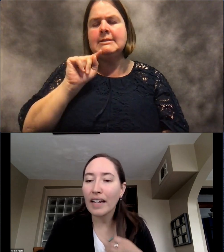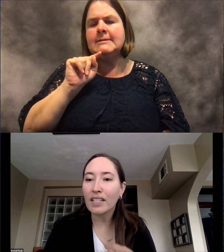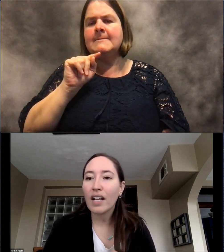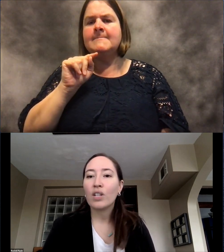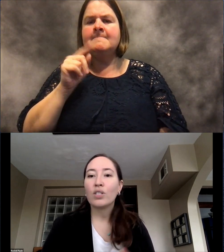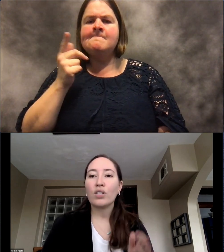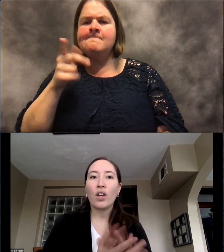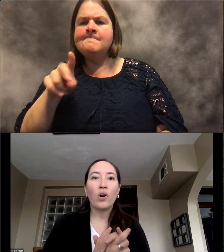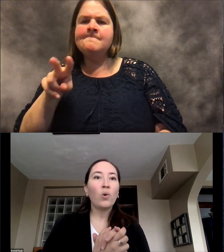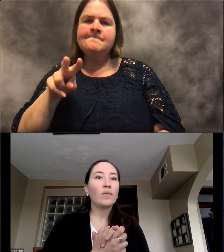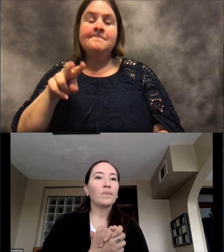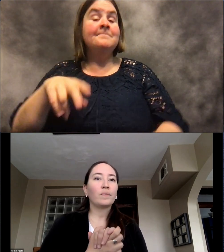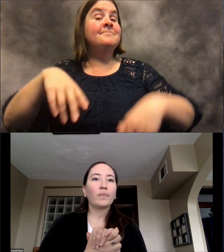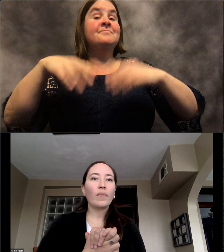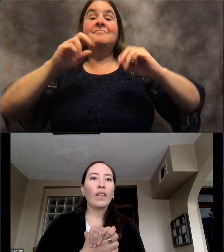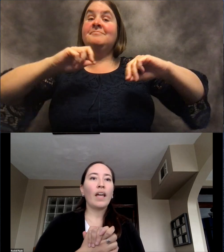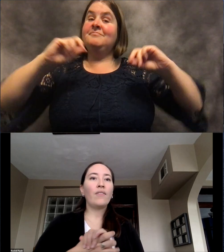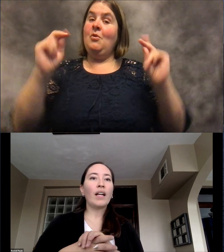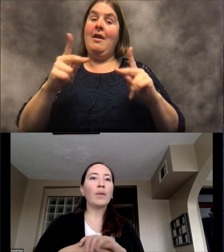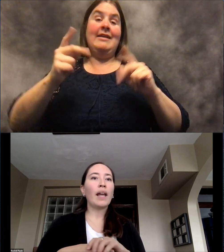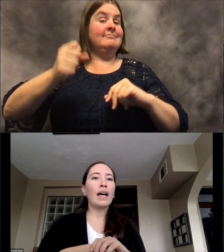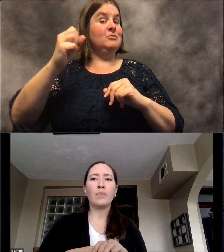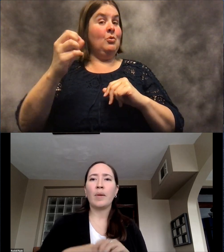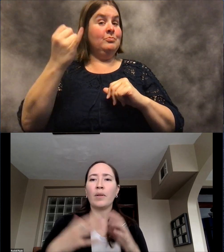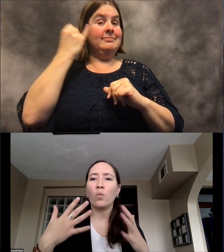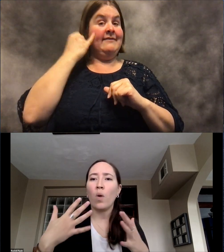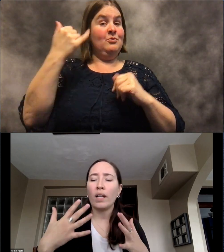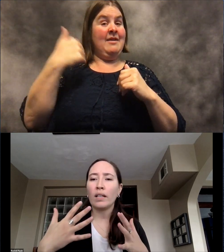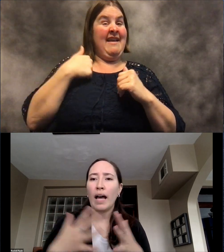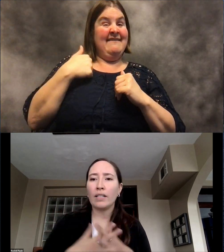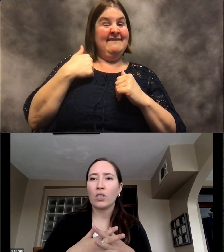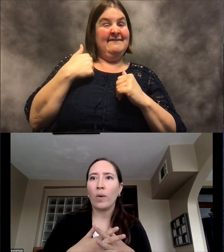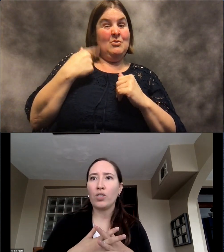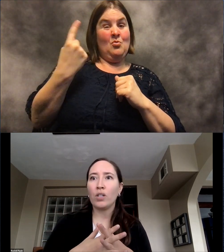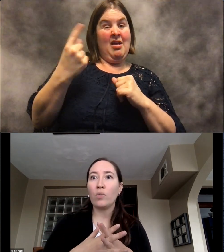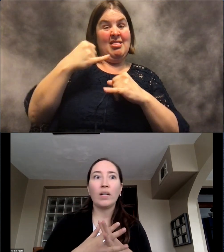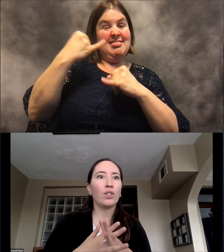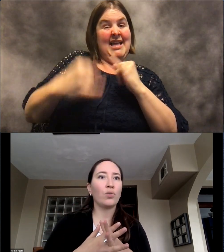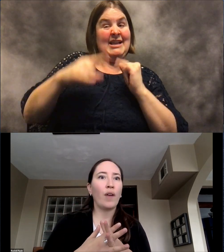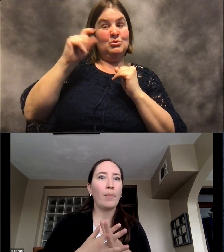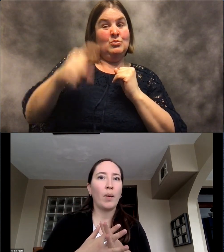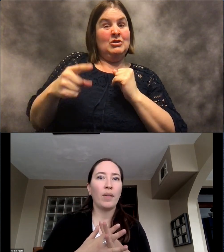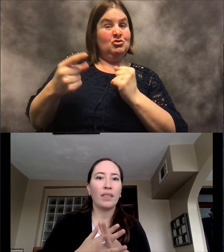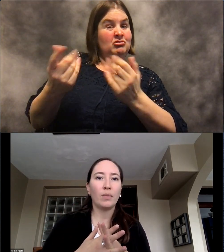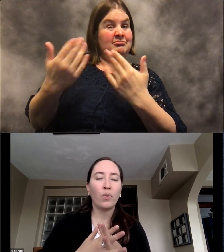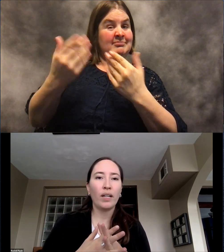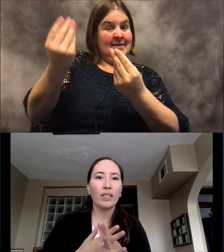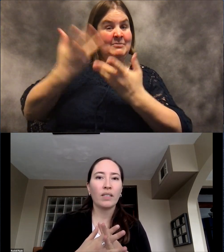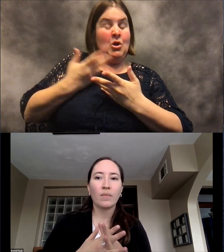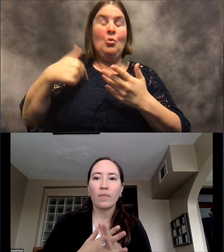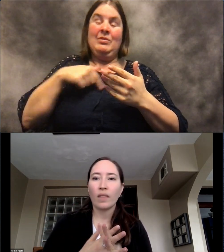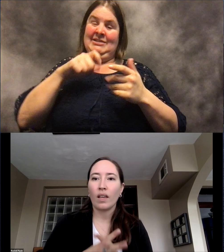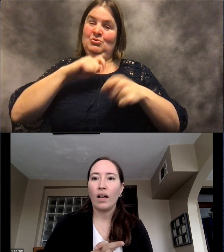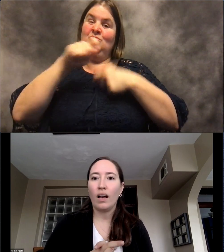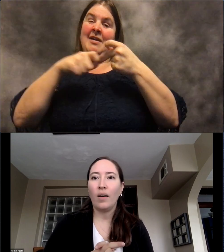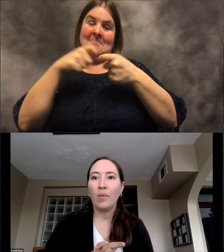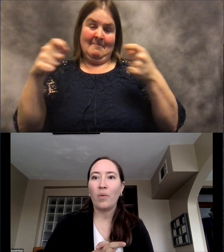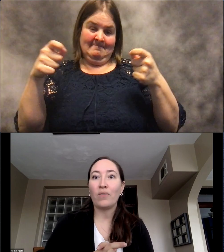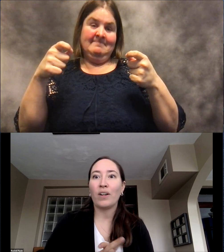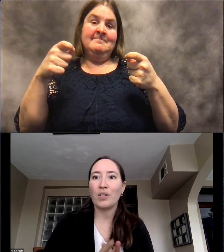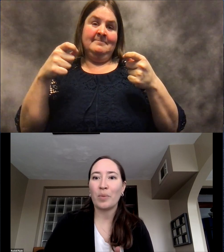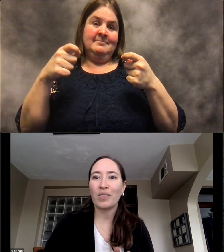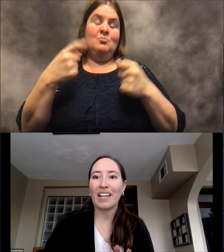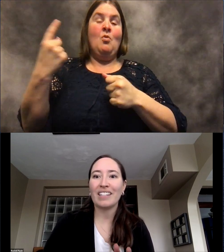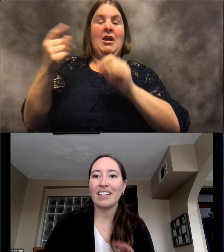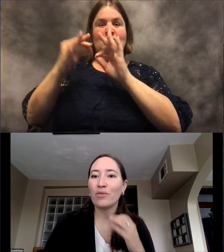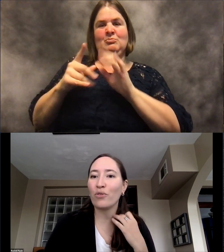All right. So if anybody has maybe one last question, we need to wrap up at this point. One of